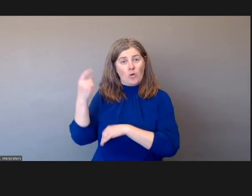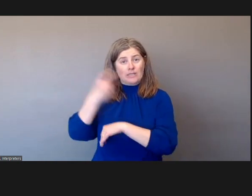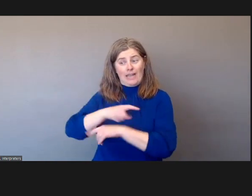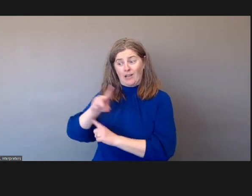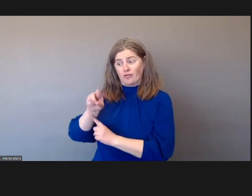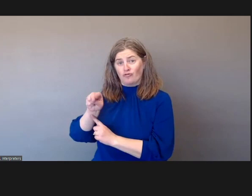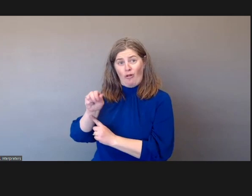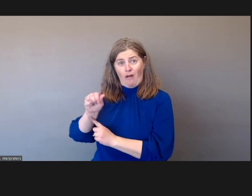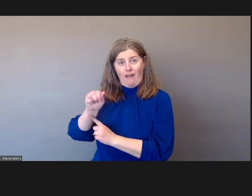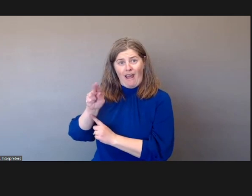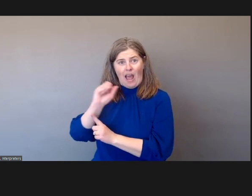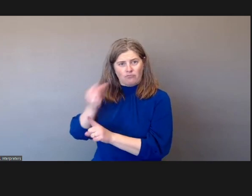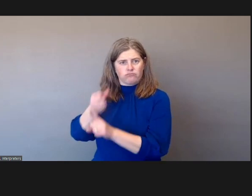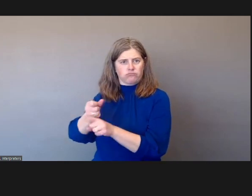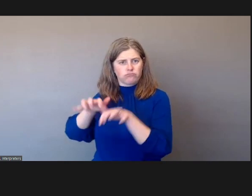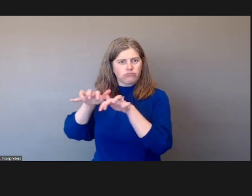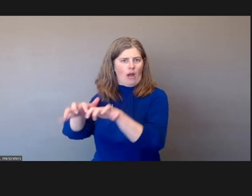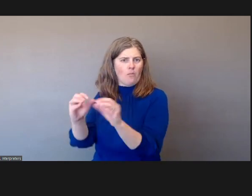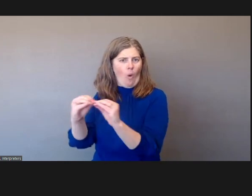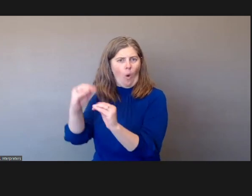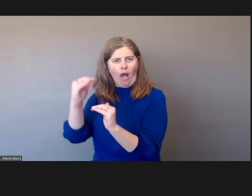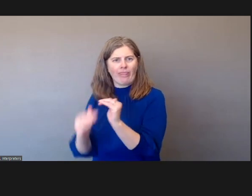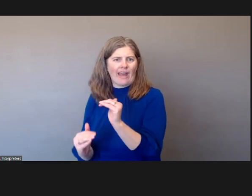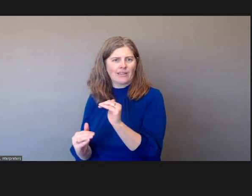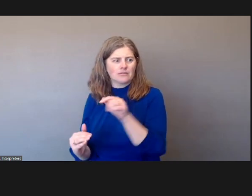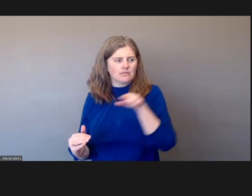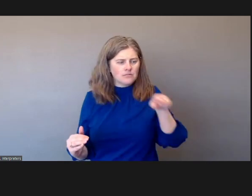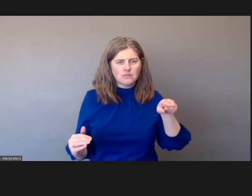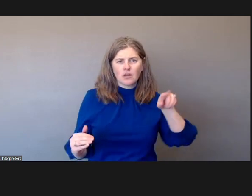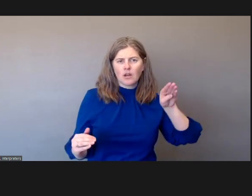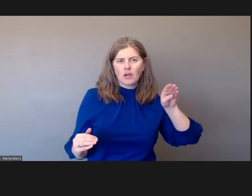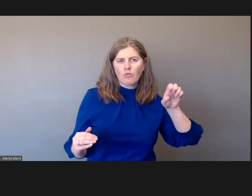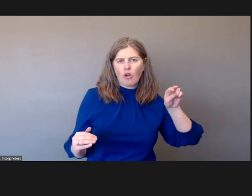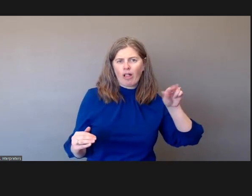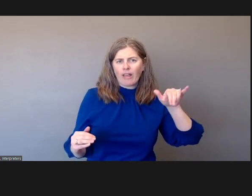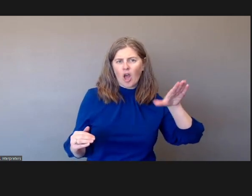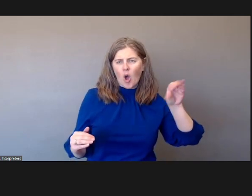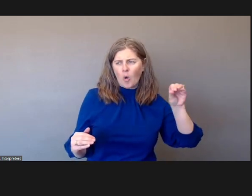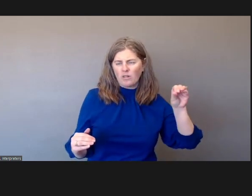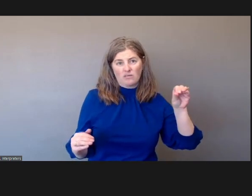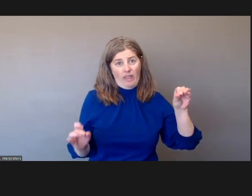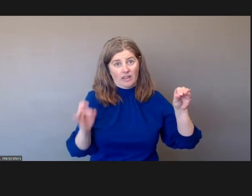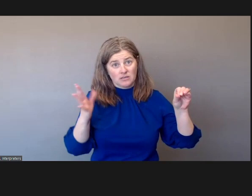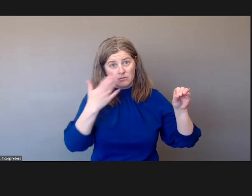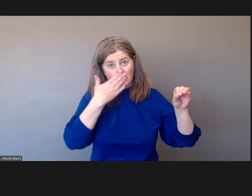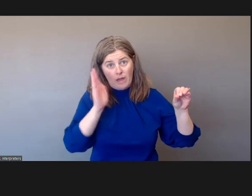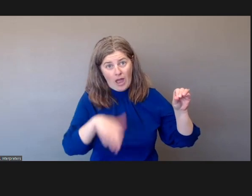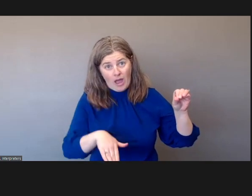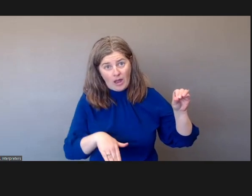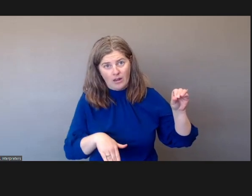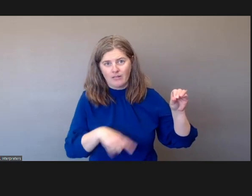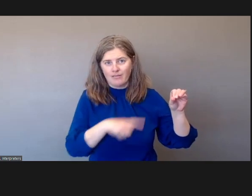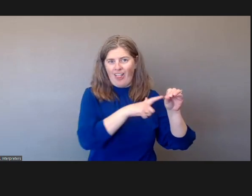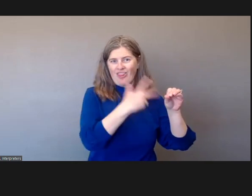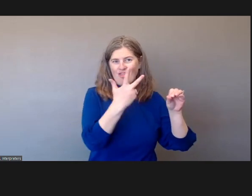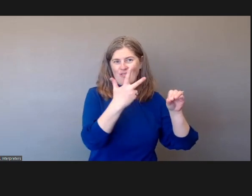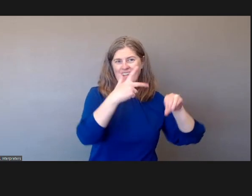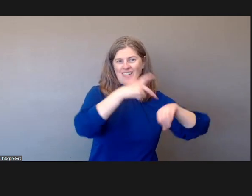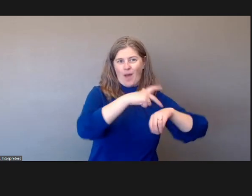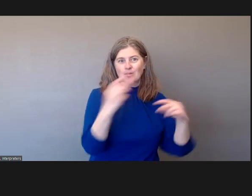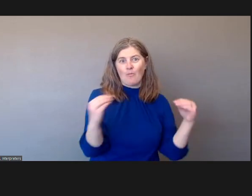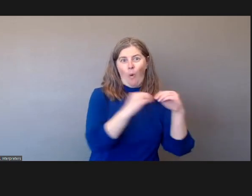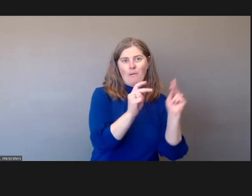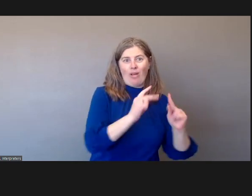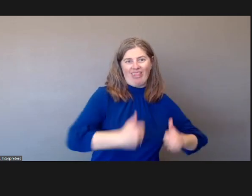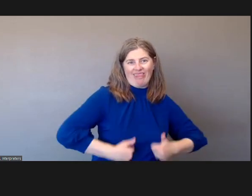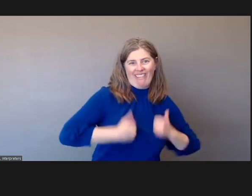cases than Bernalillo County did, which is bad because 3 times as many people live in Bernalillo County